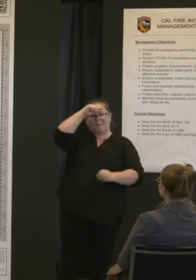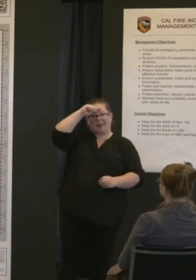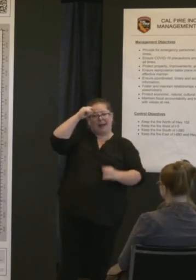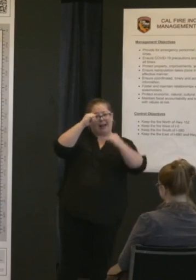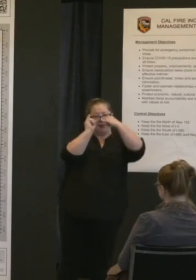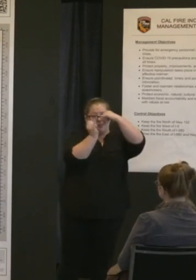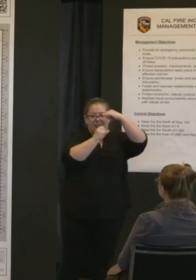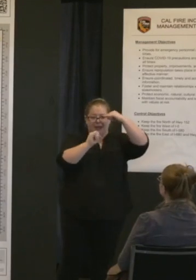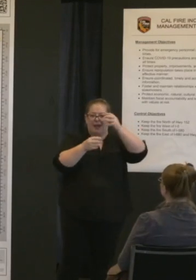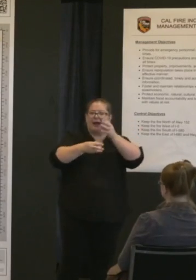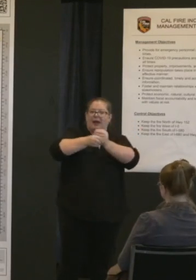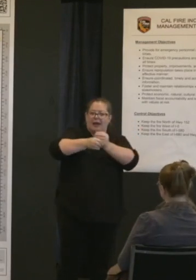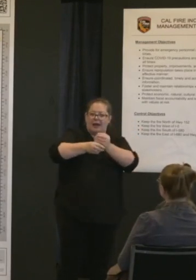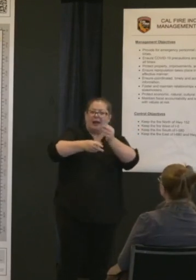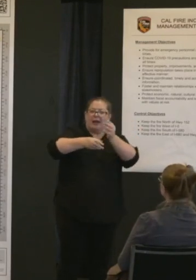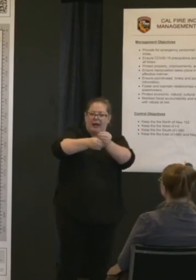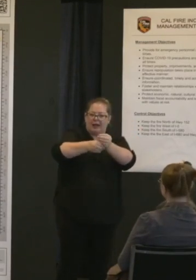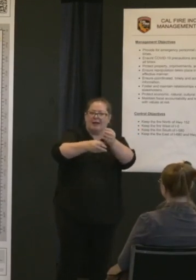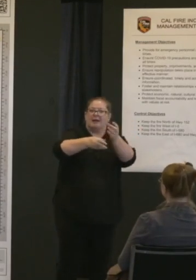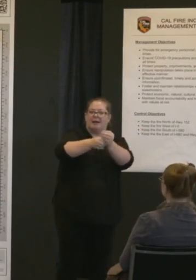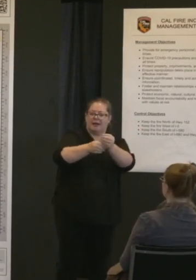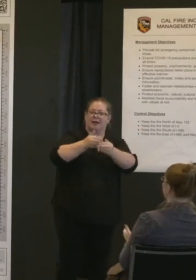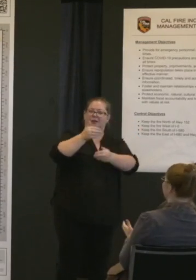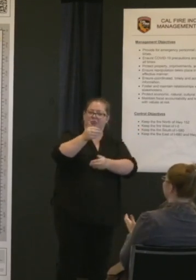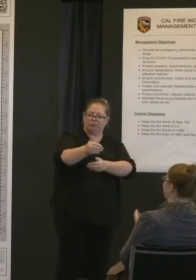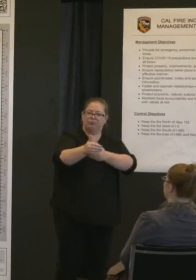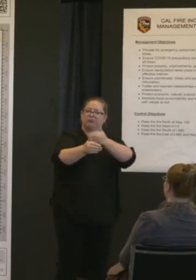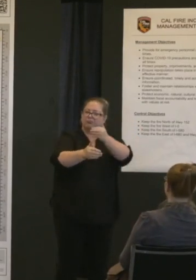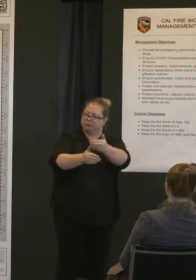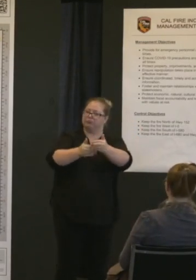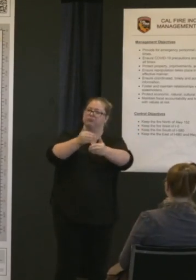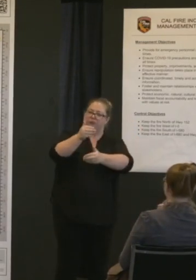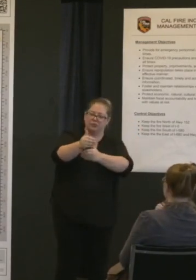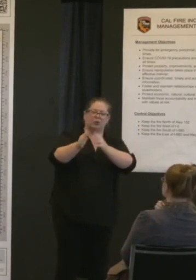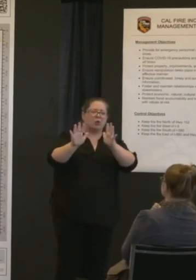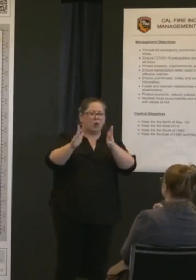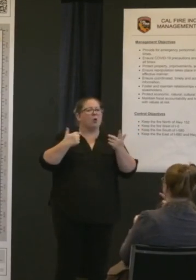with this very dynamic firing operation. With one of the goals of that operation is to save some